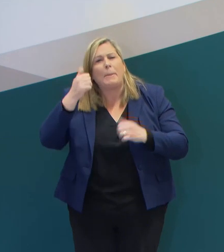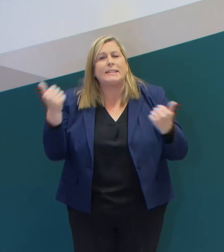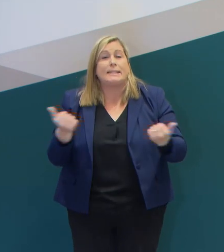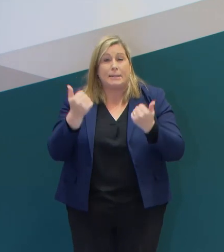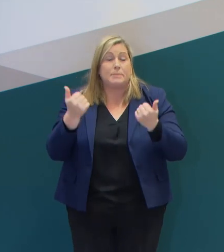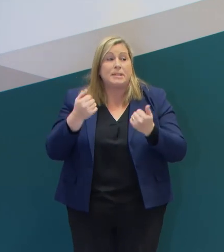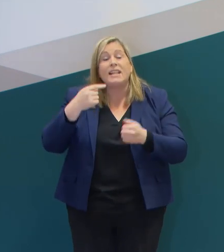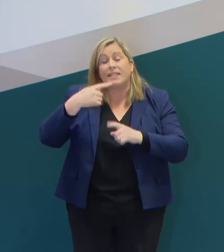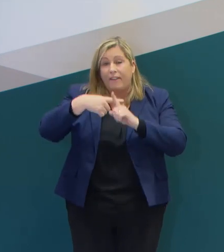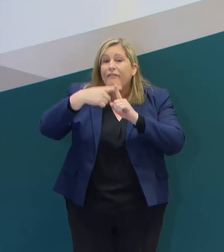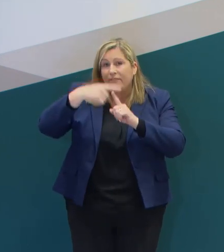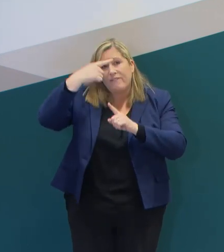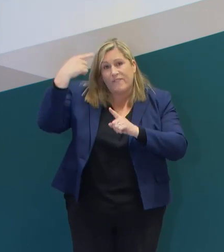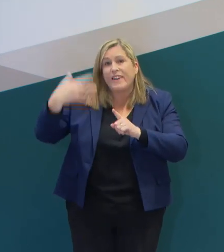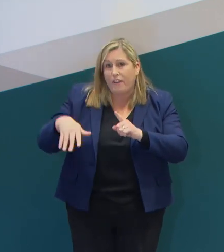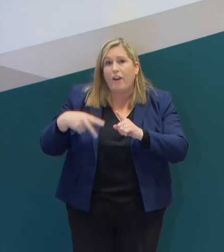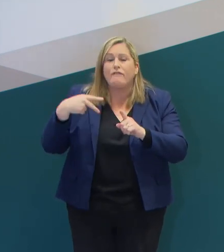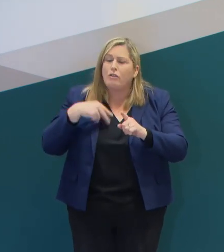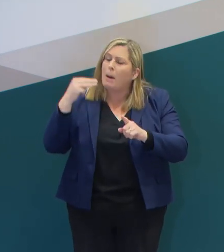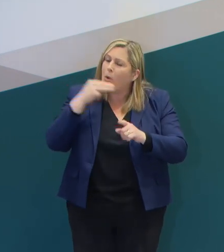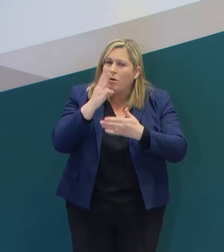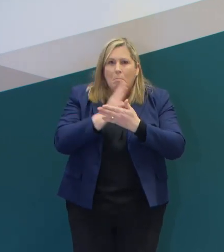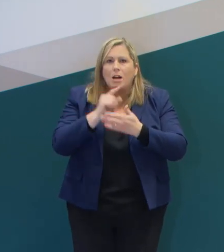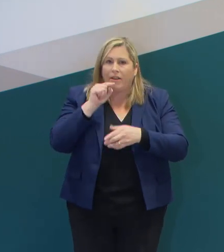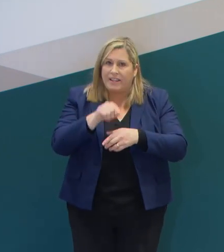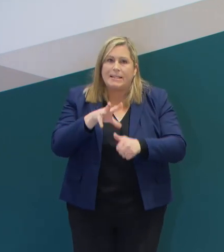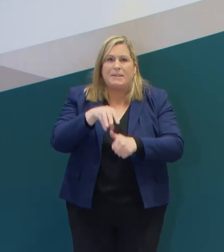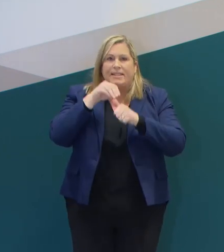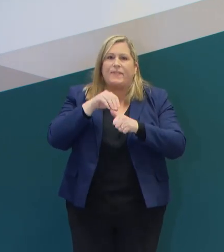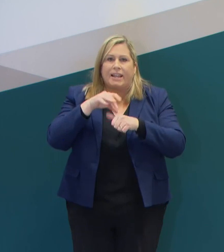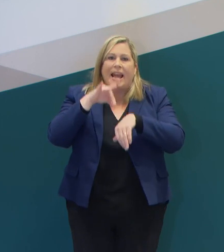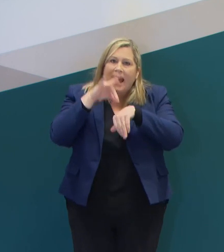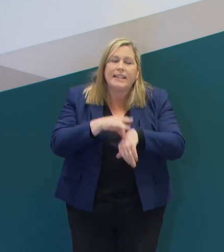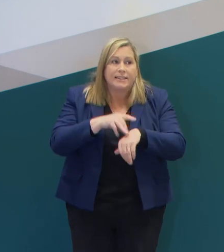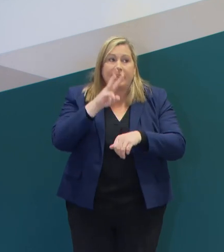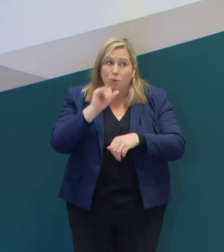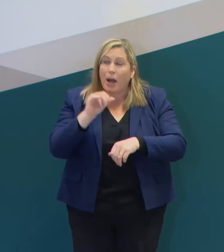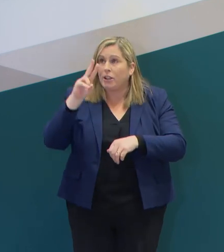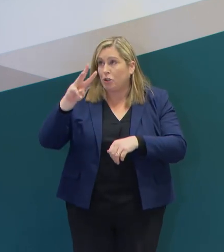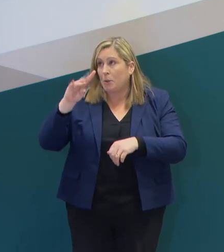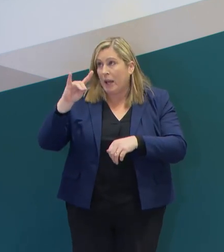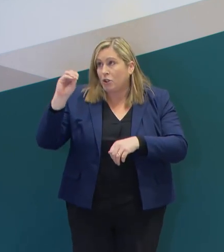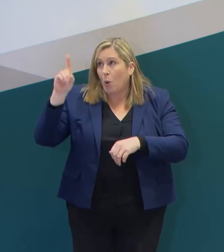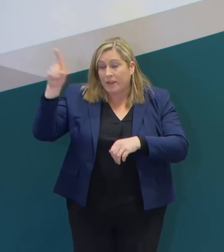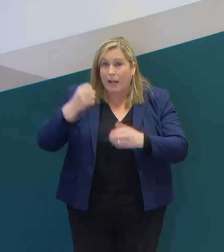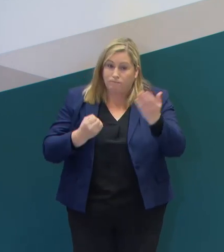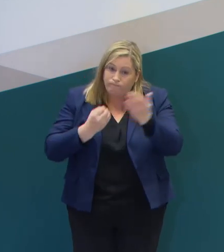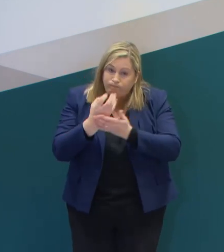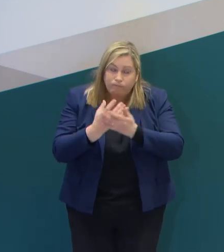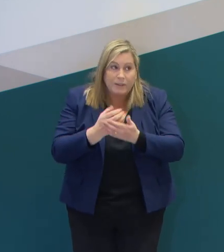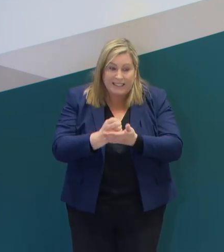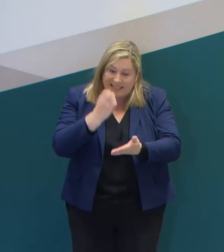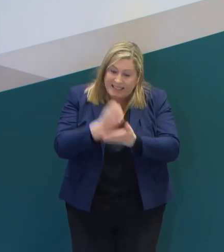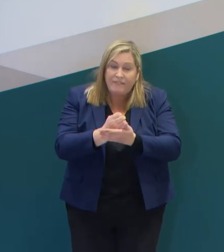is fever. It's a very important part of this particular illness. That's why it's part of the WHO case definition. That's why we're using